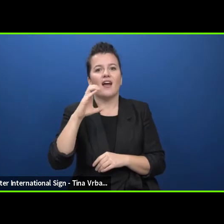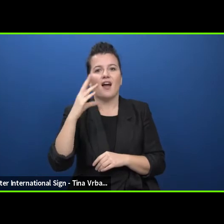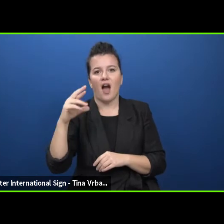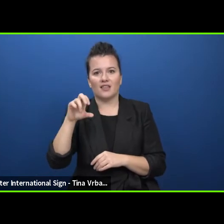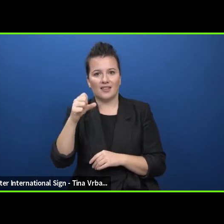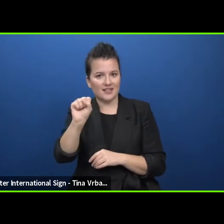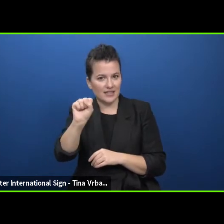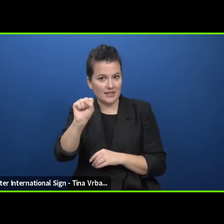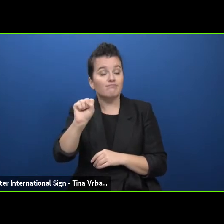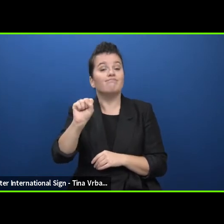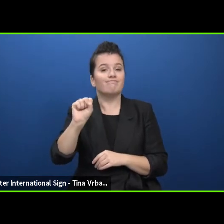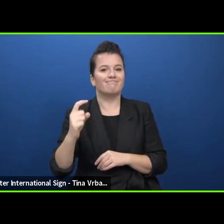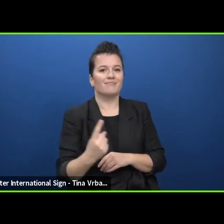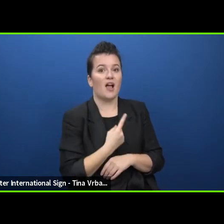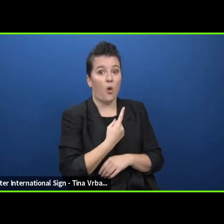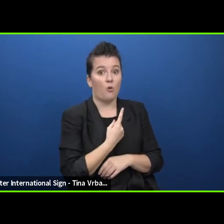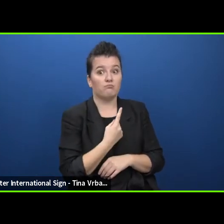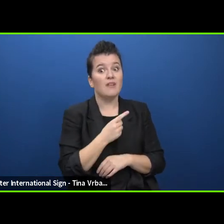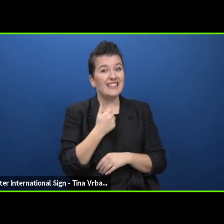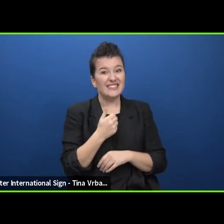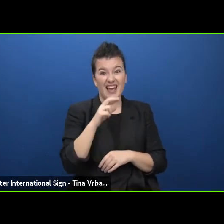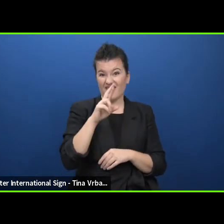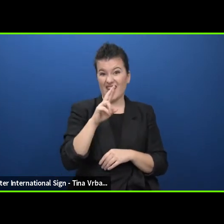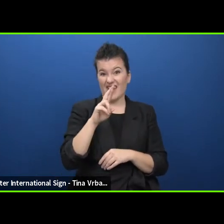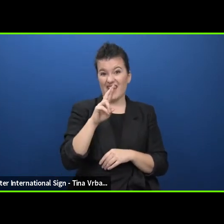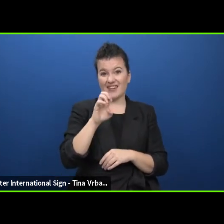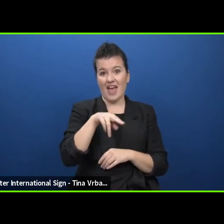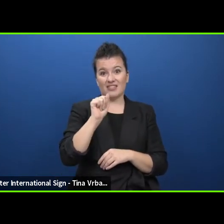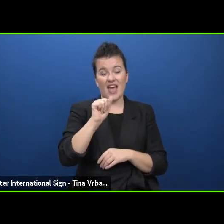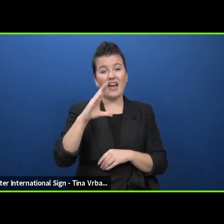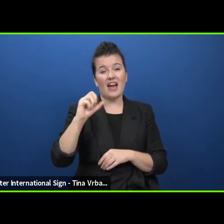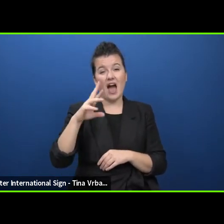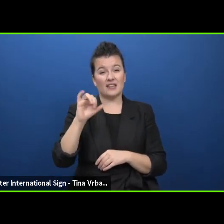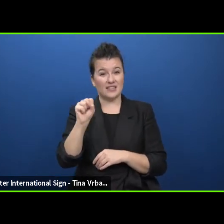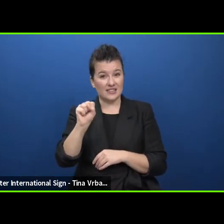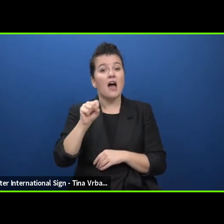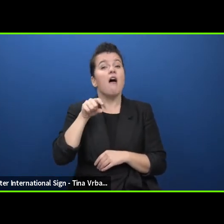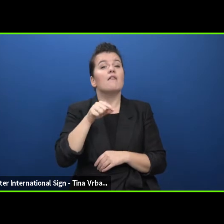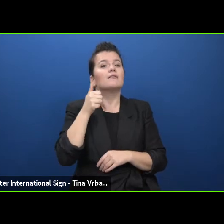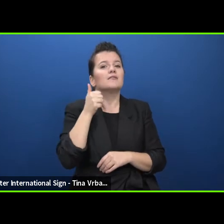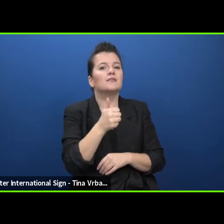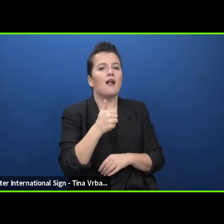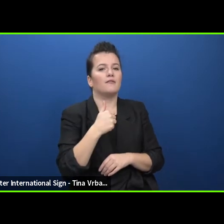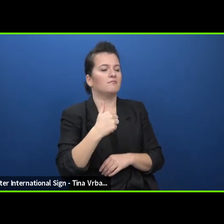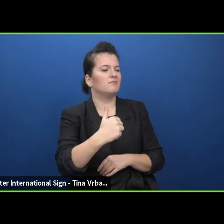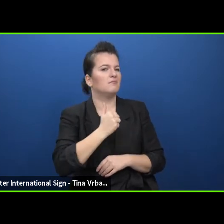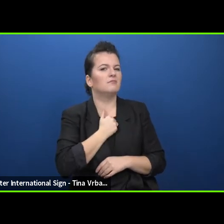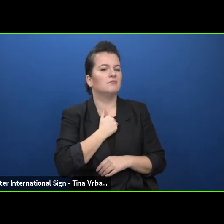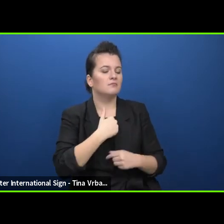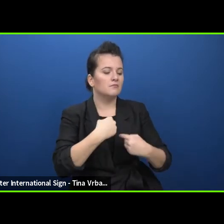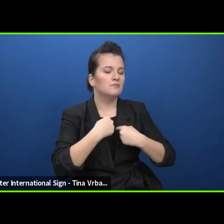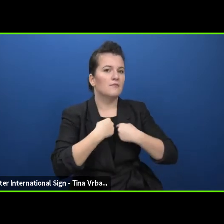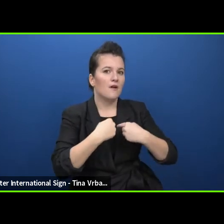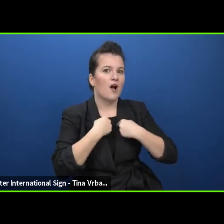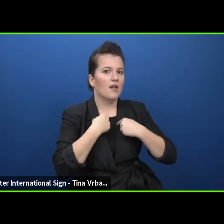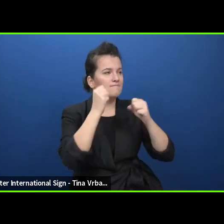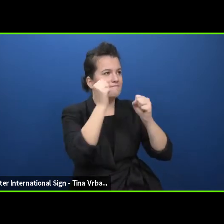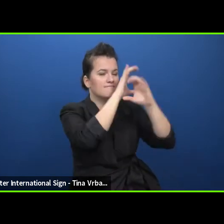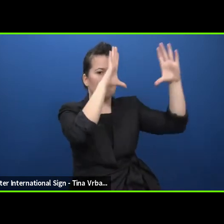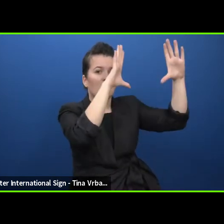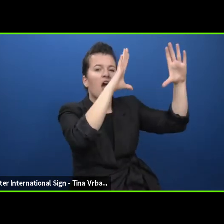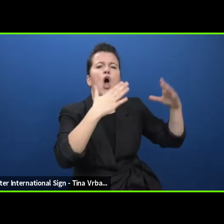Descartes is the father of an egocentric, paranoid epistemology. A way of knowing that tries to know the